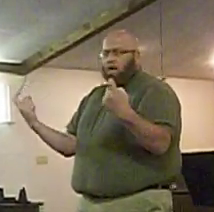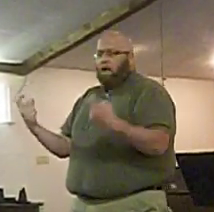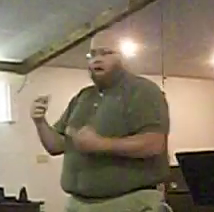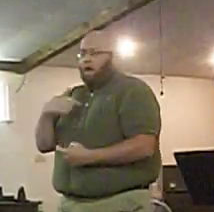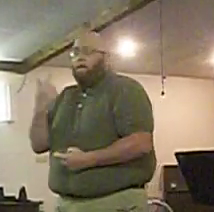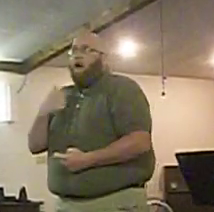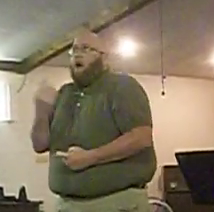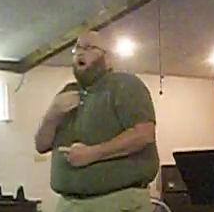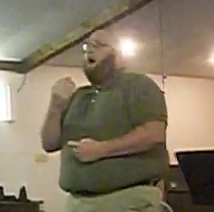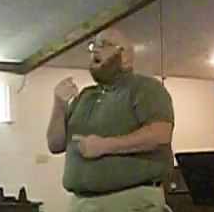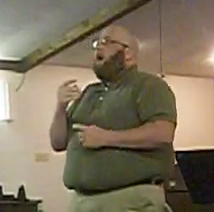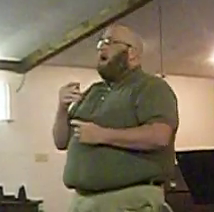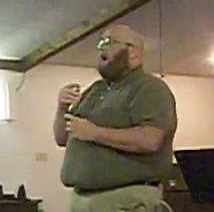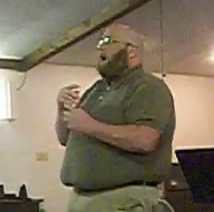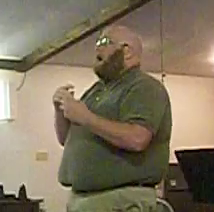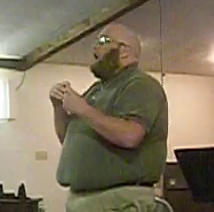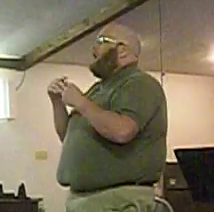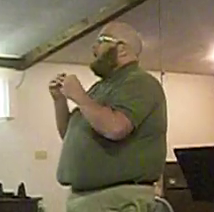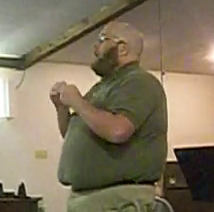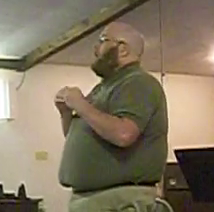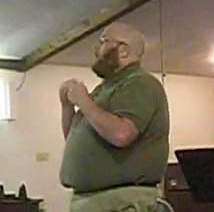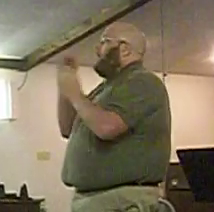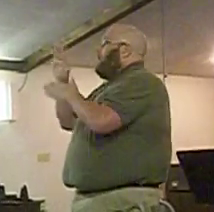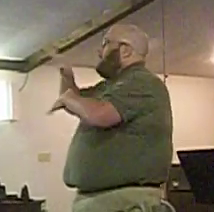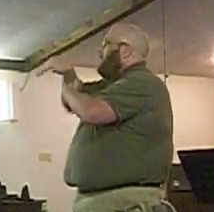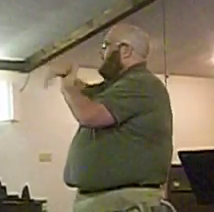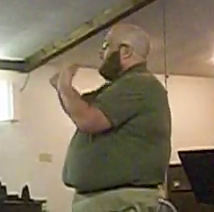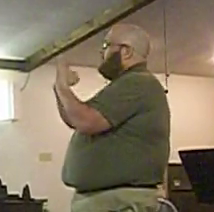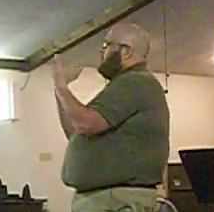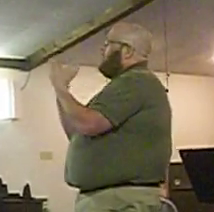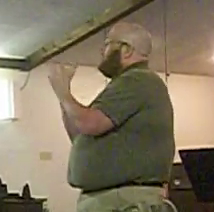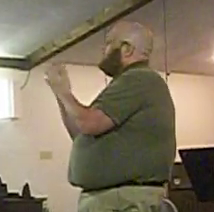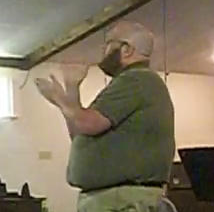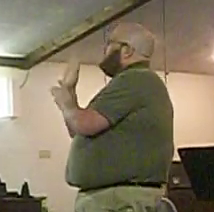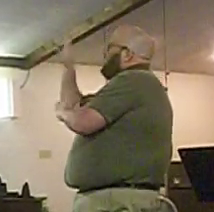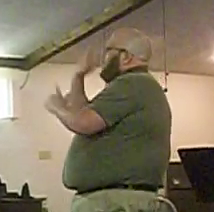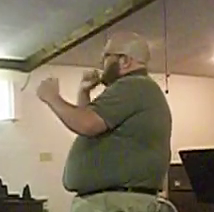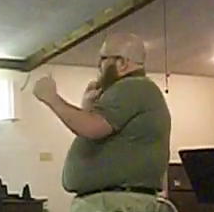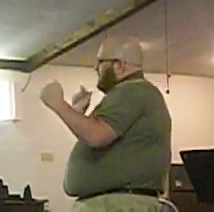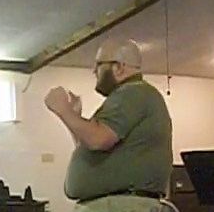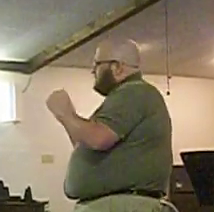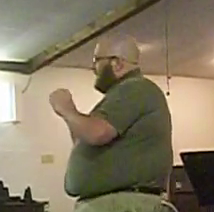the hill.